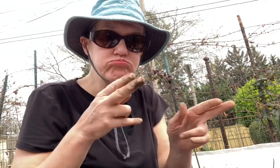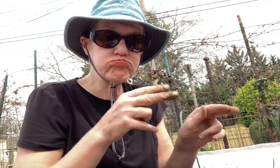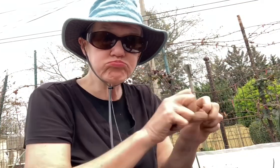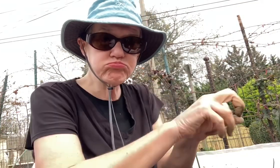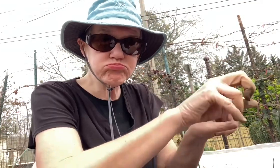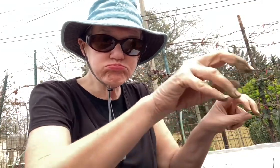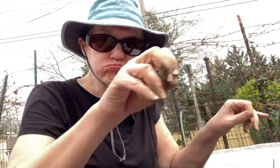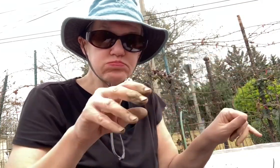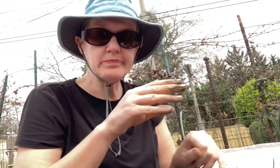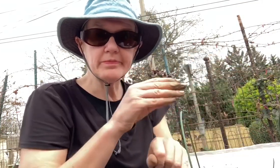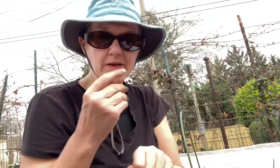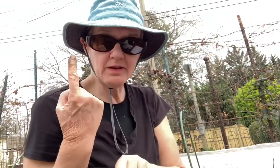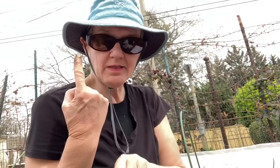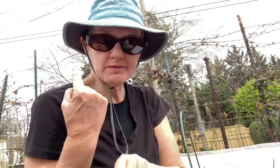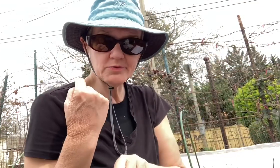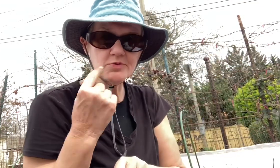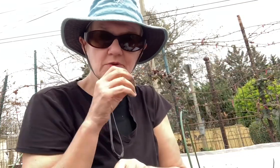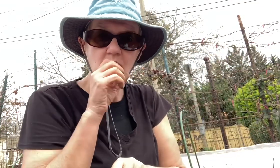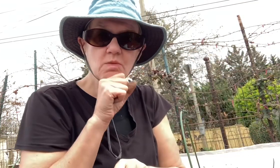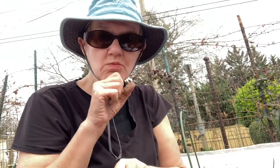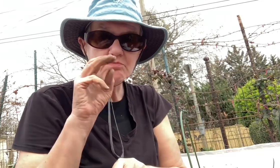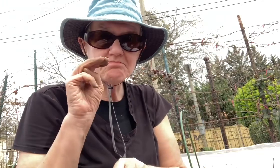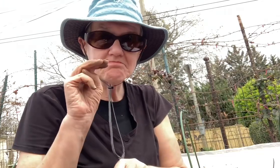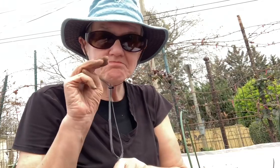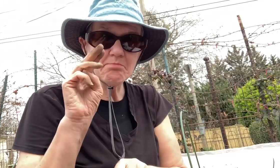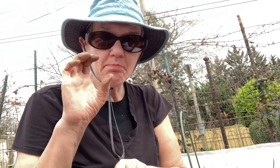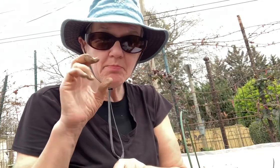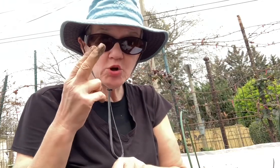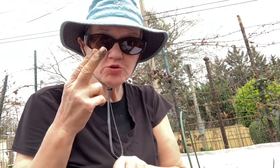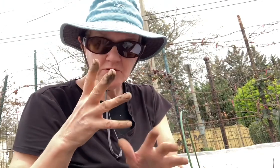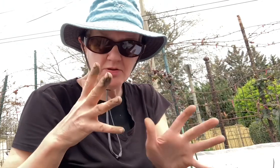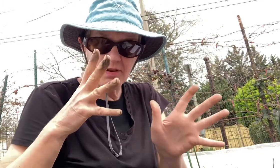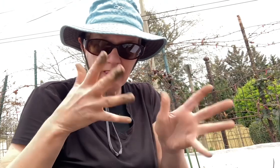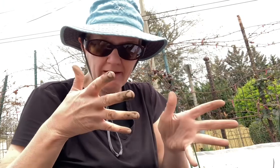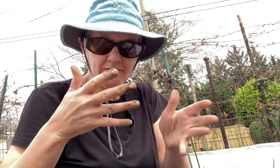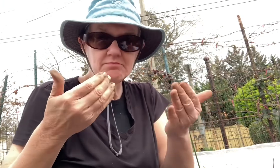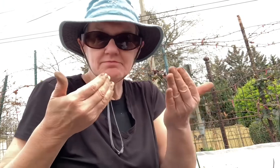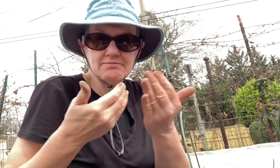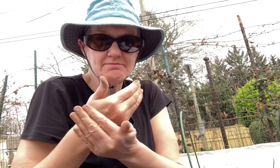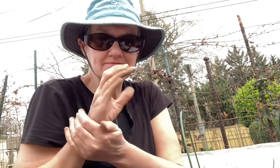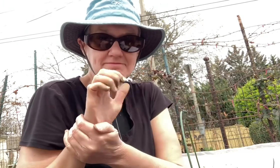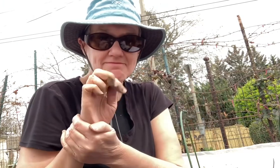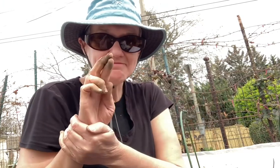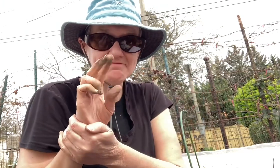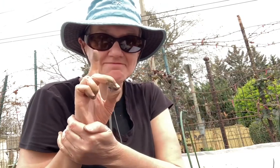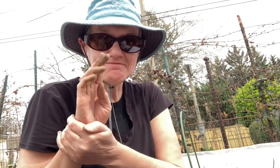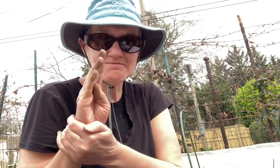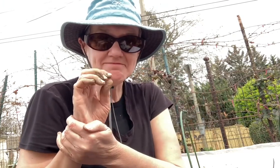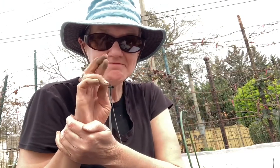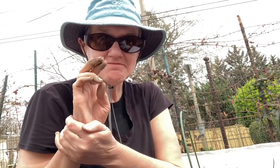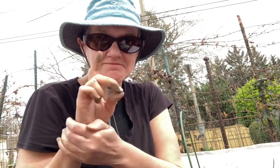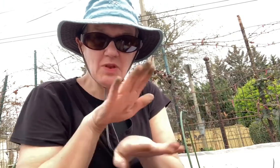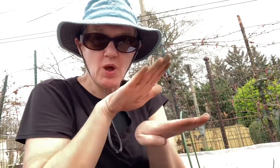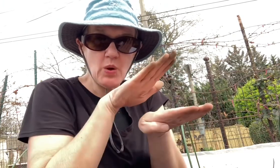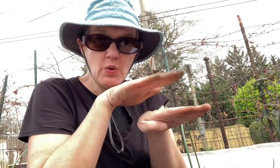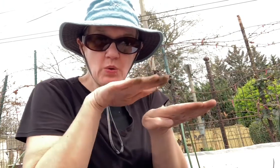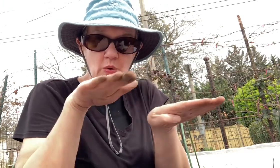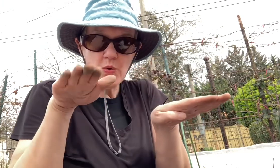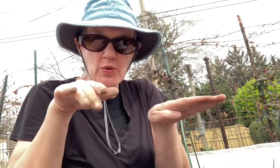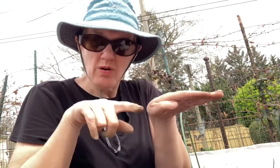Now, because I chop and drop my plants every fall and leave the old mulch, and I cover it all with cardboard